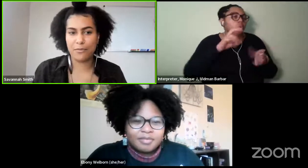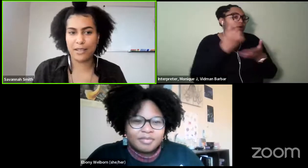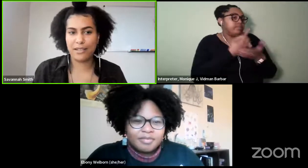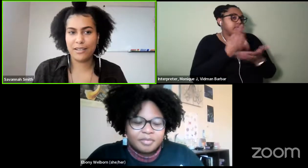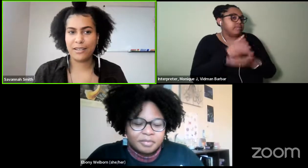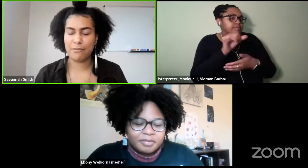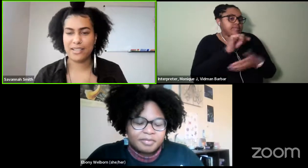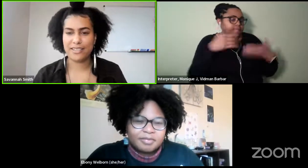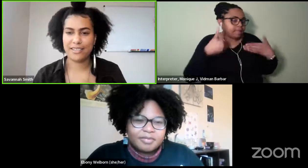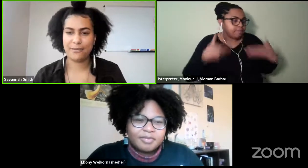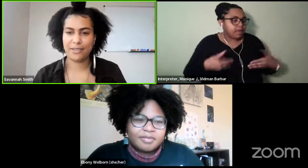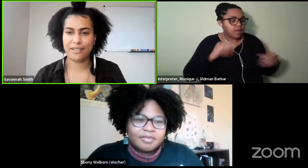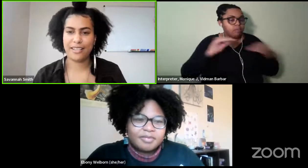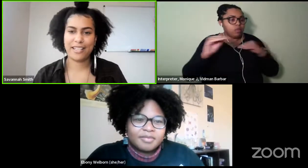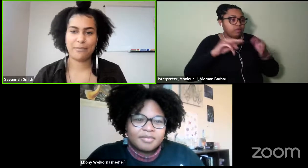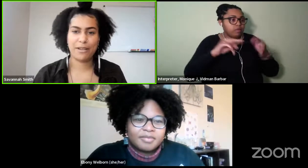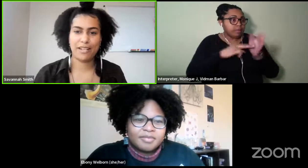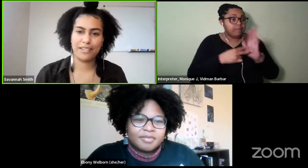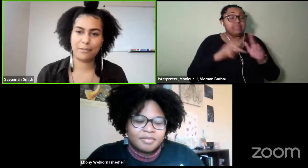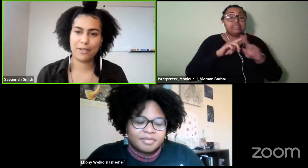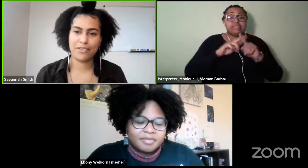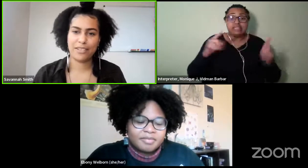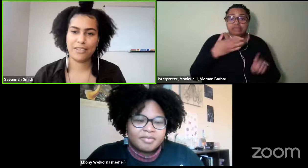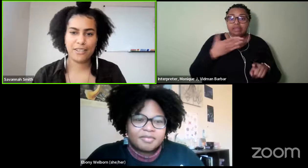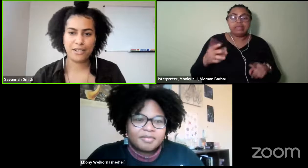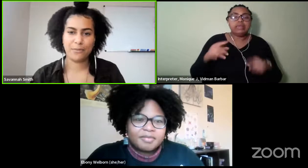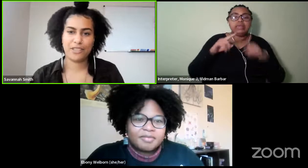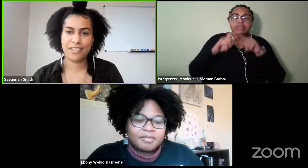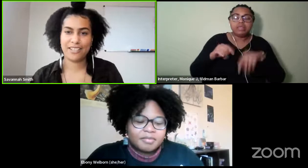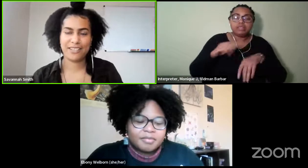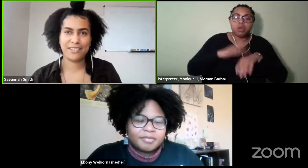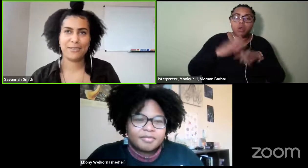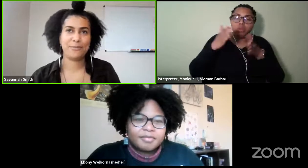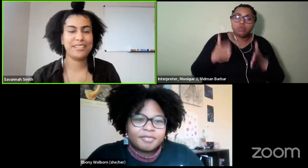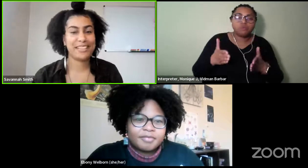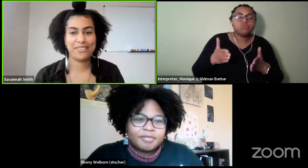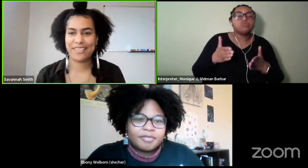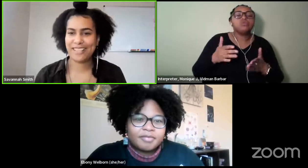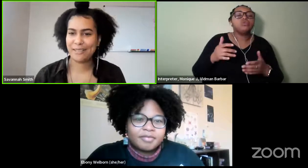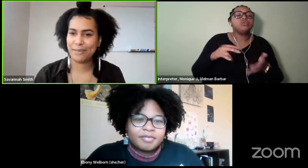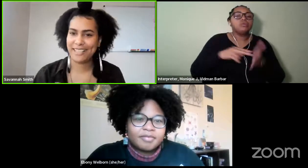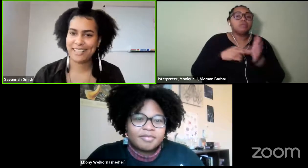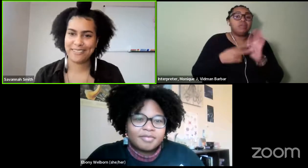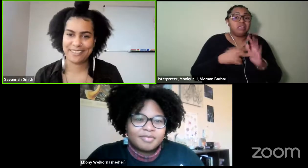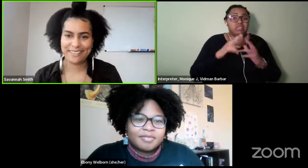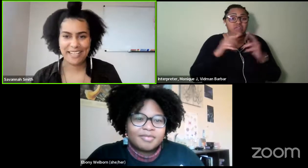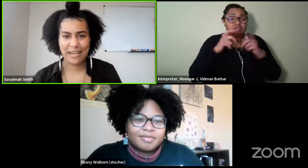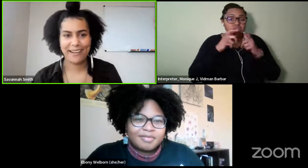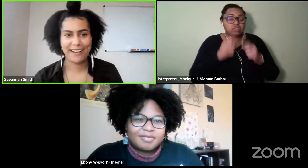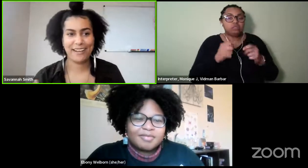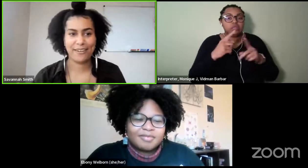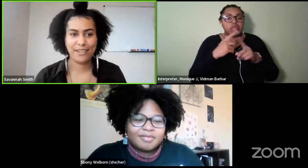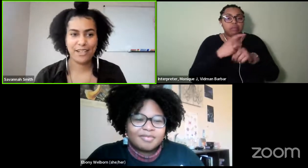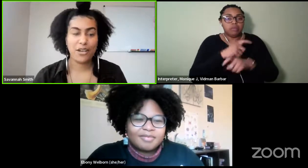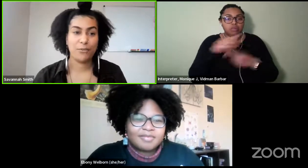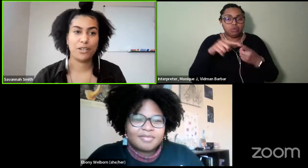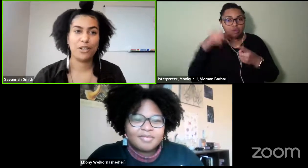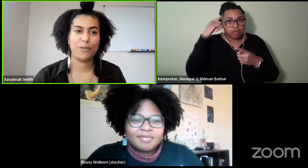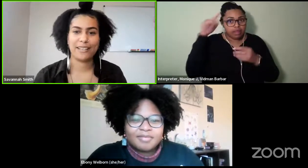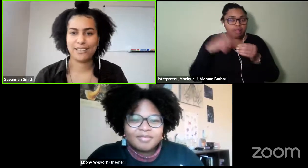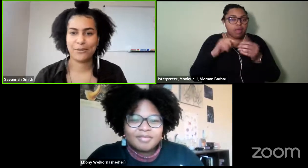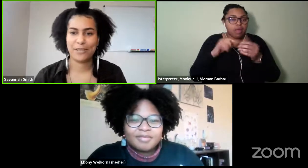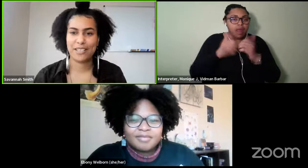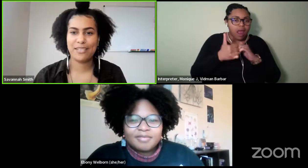body movement means a different thing depending on the person, which gets really interesting and complex when you're thinking about how